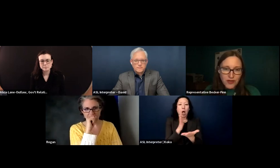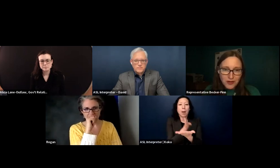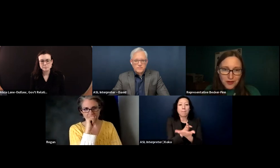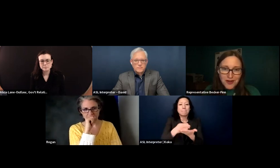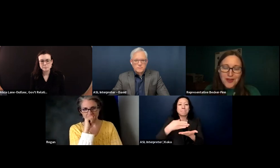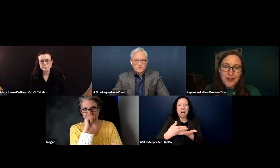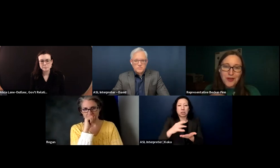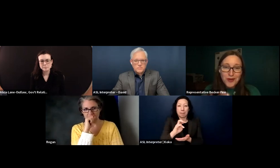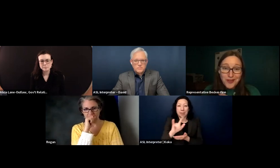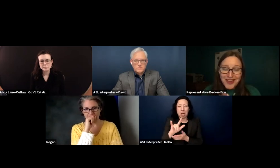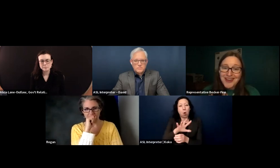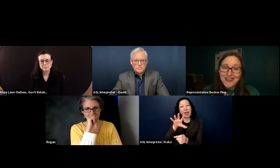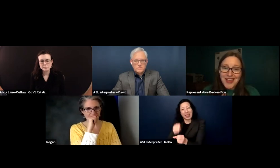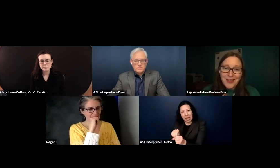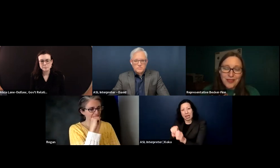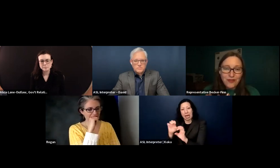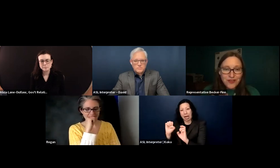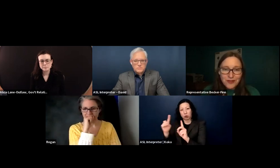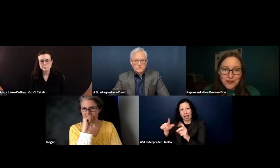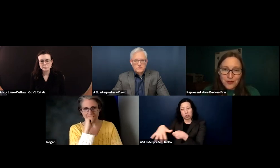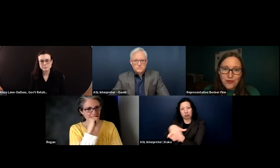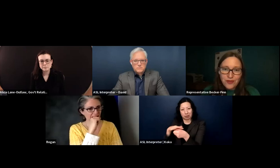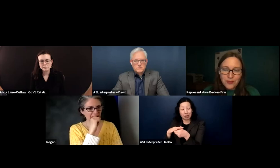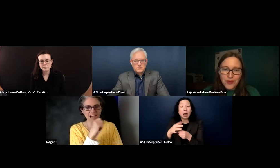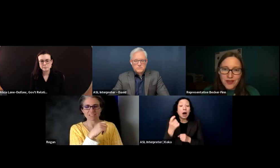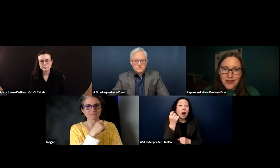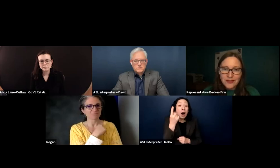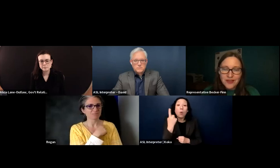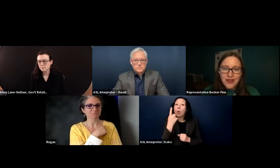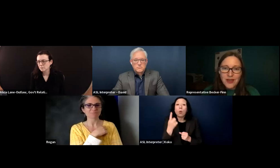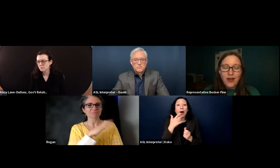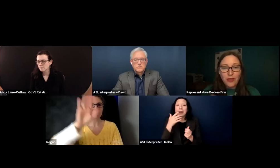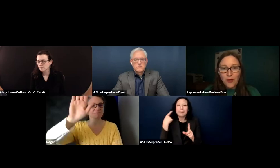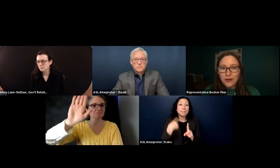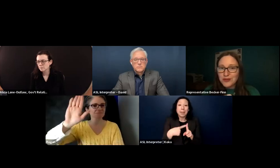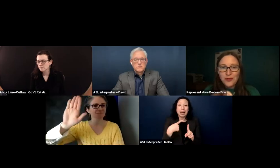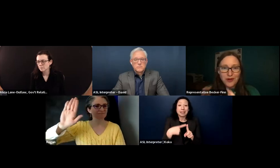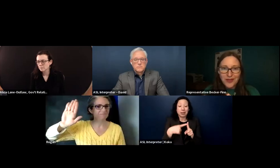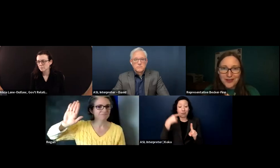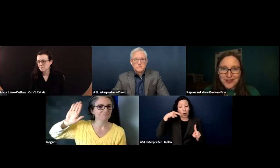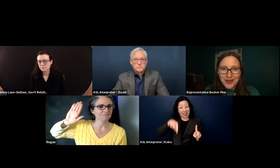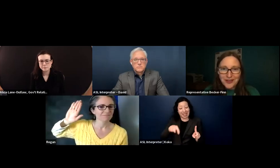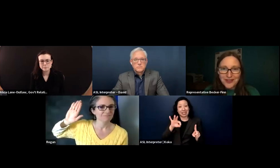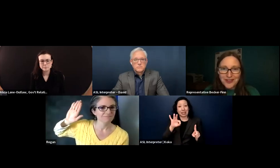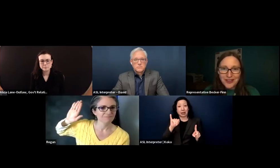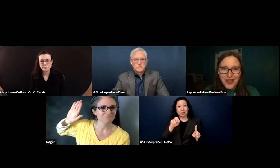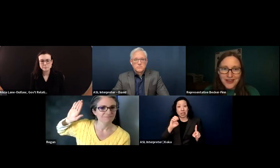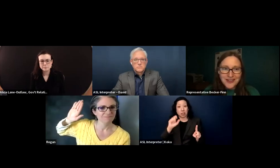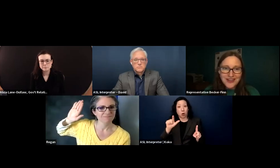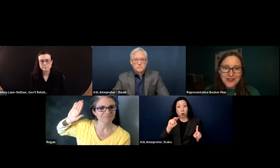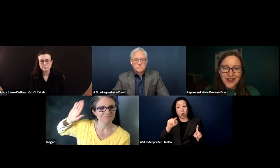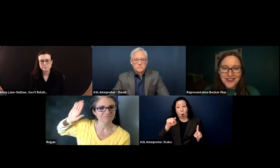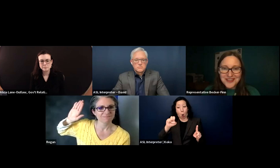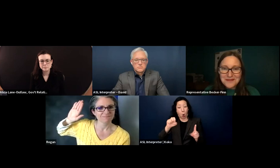education sphere. The good thing is that the fiscal note for this bill is, although $200,000 is a